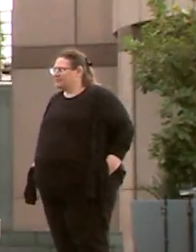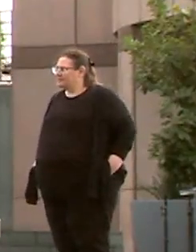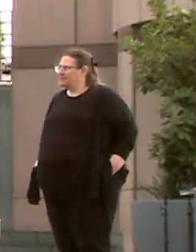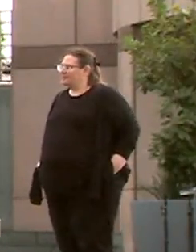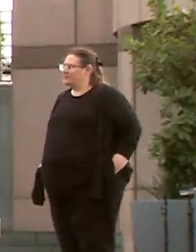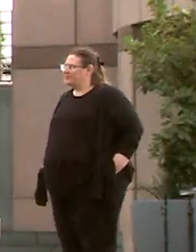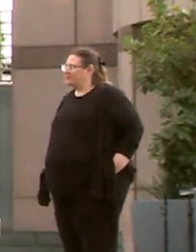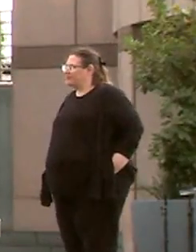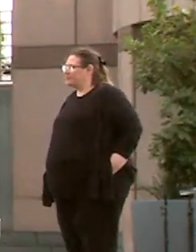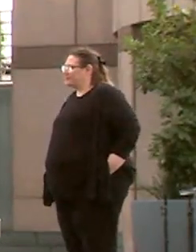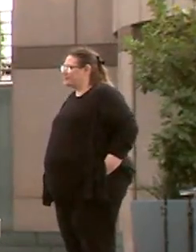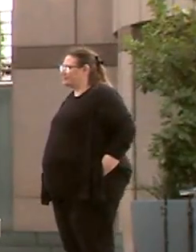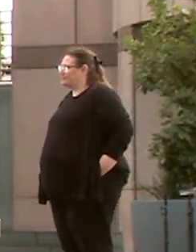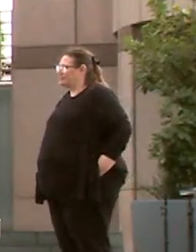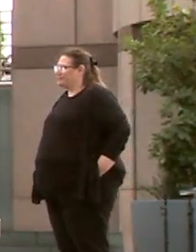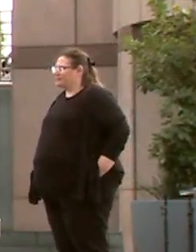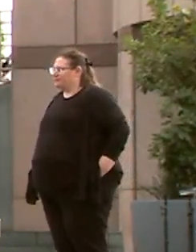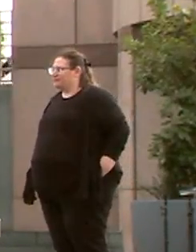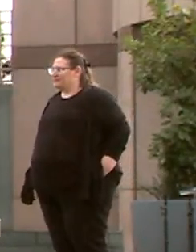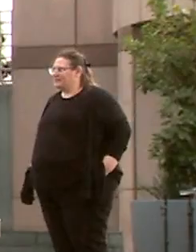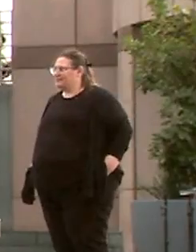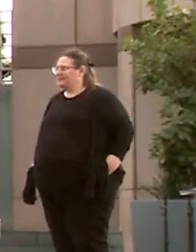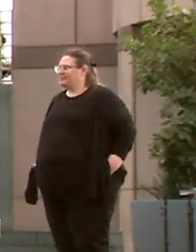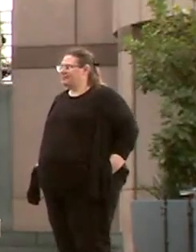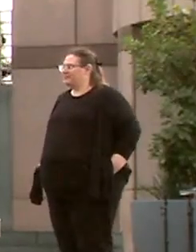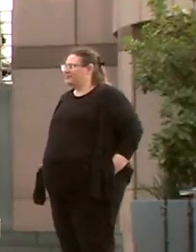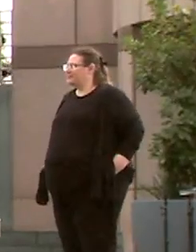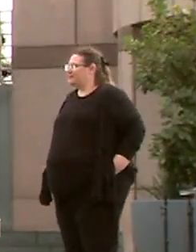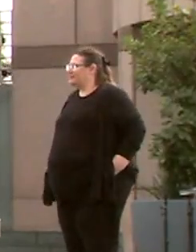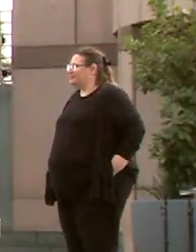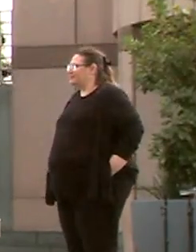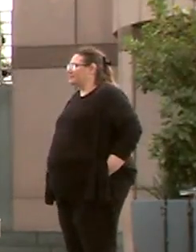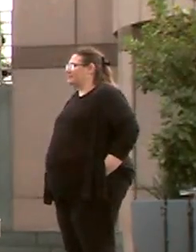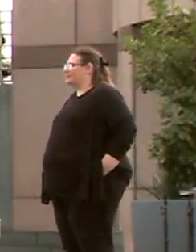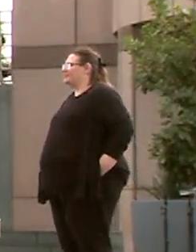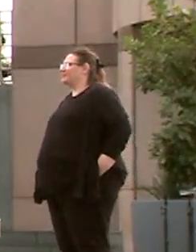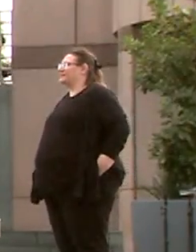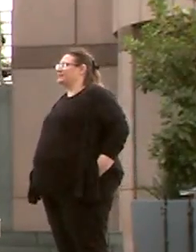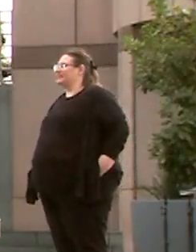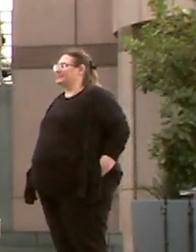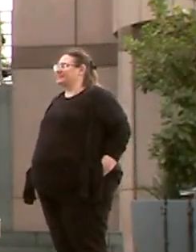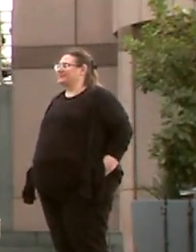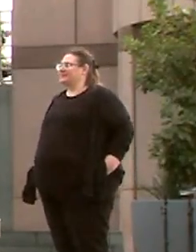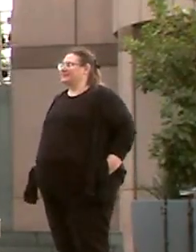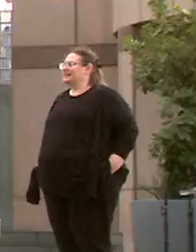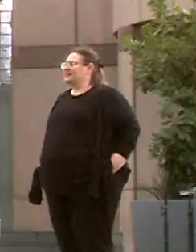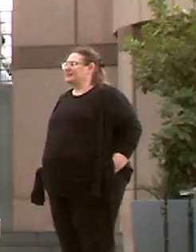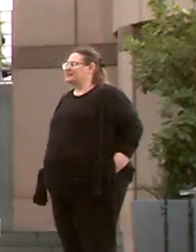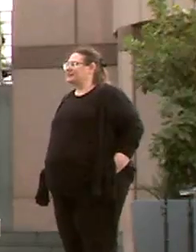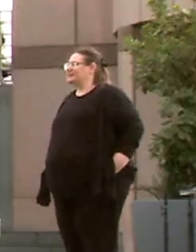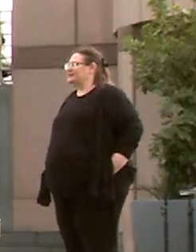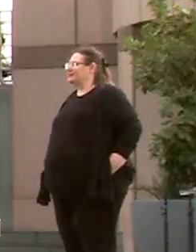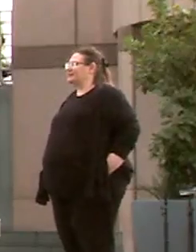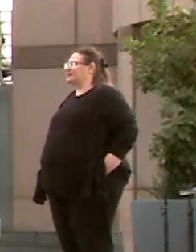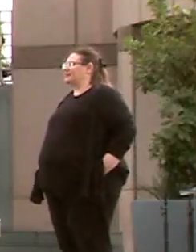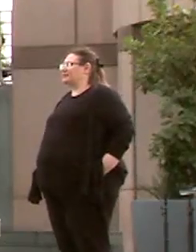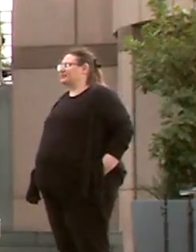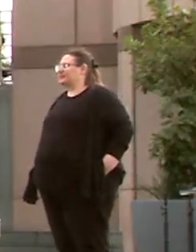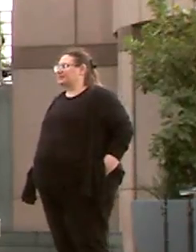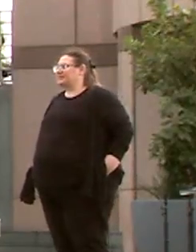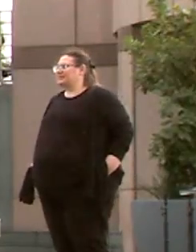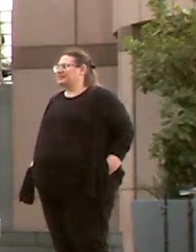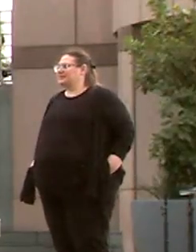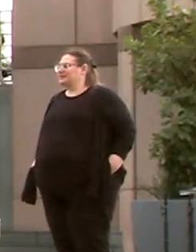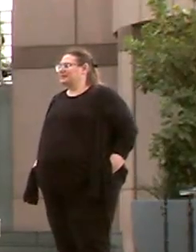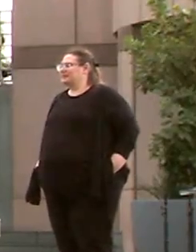aspects. I want to see a character with a disability that's not written for their disability to be played as, and then something changes inside of it just